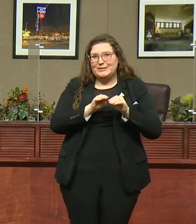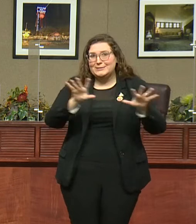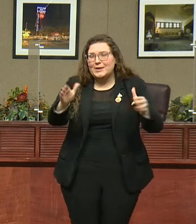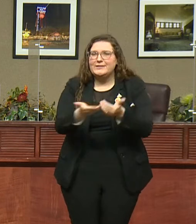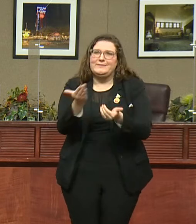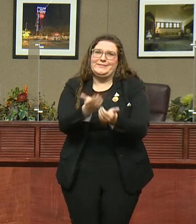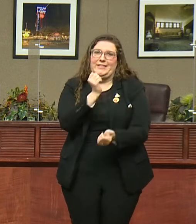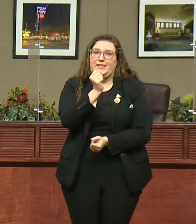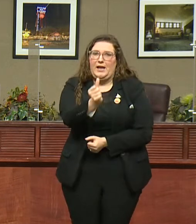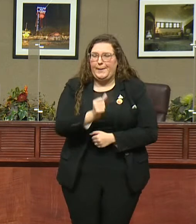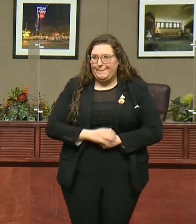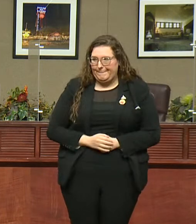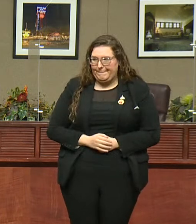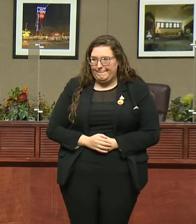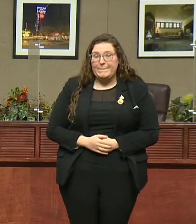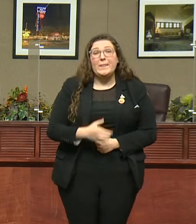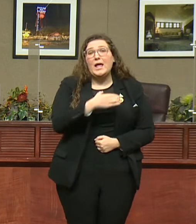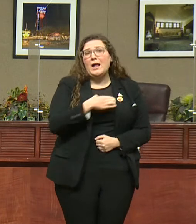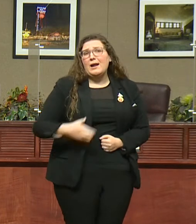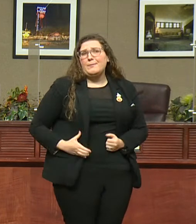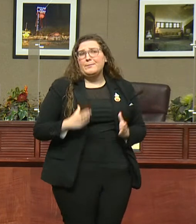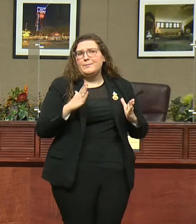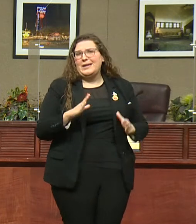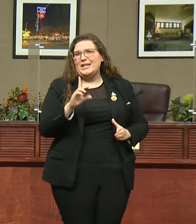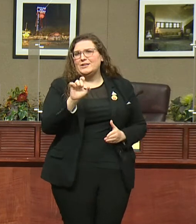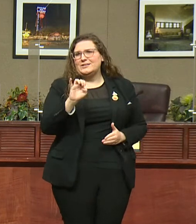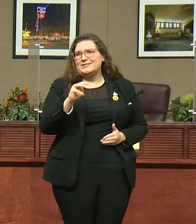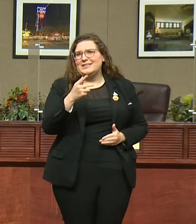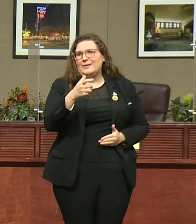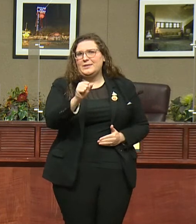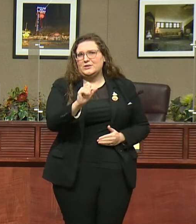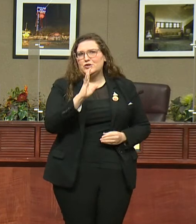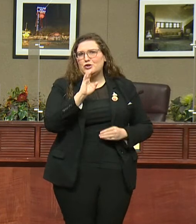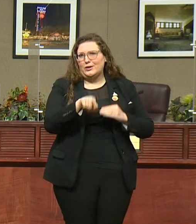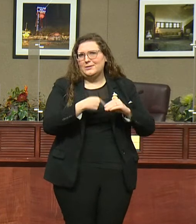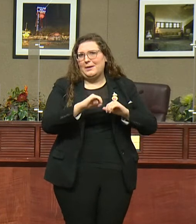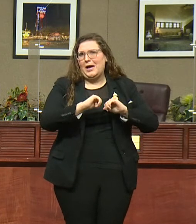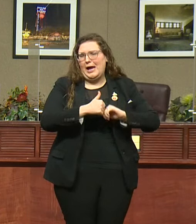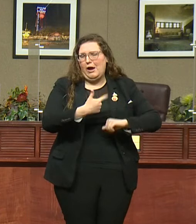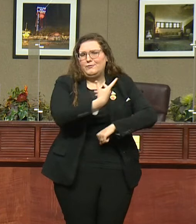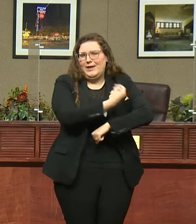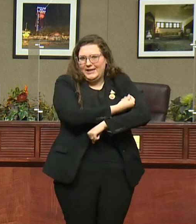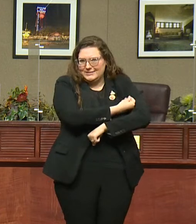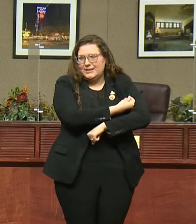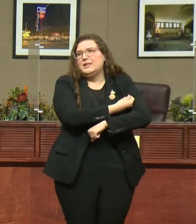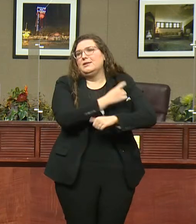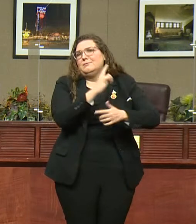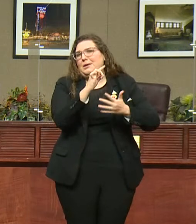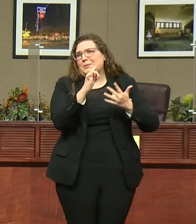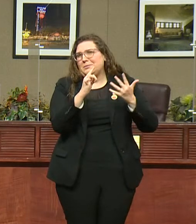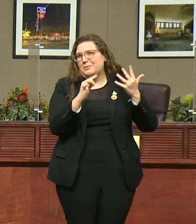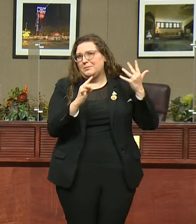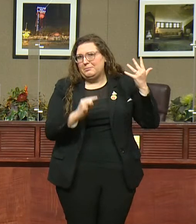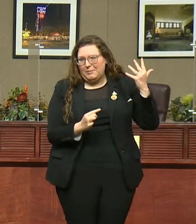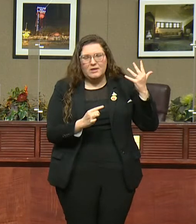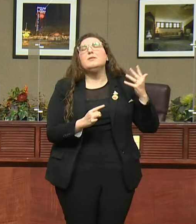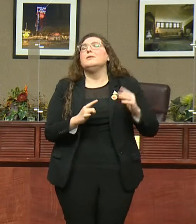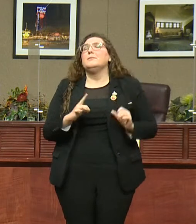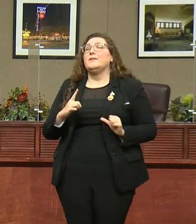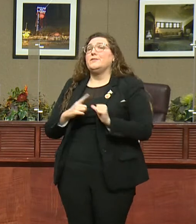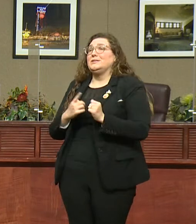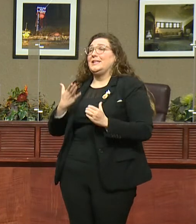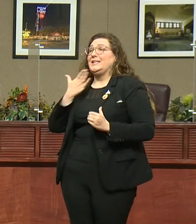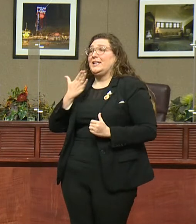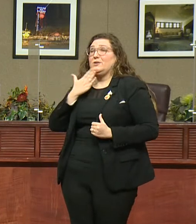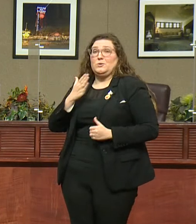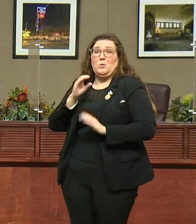Okay, Mayor Demings mentioned all of the opportunities for distribution of the vaccine. I want to thank our Orlando Fire Department personnel